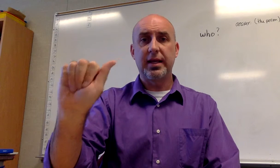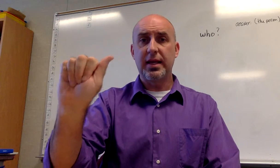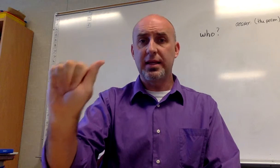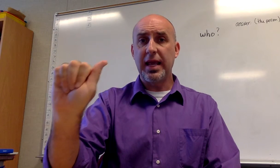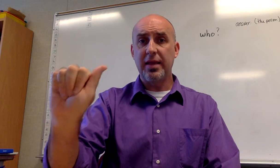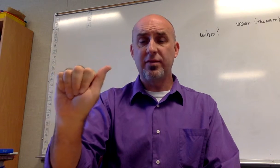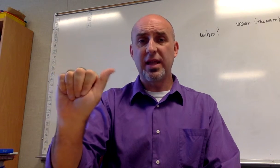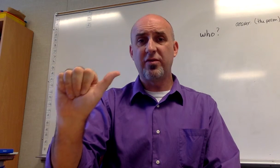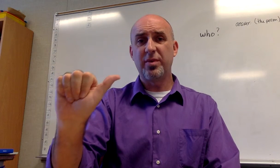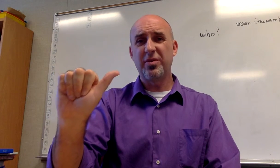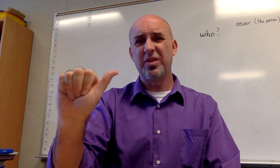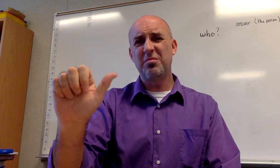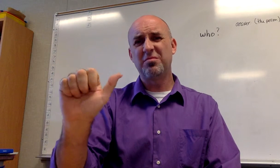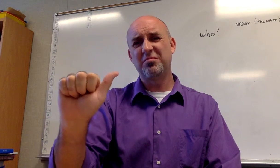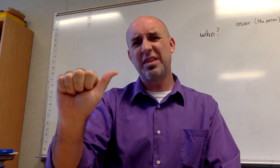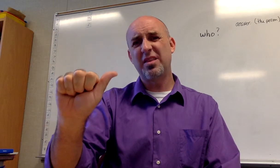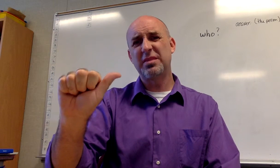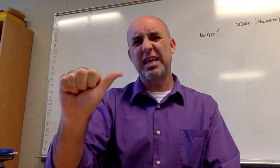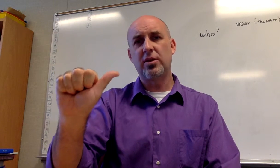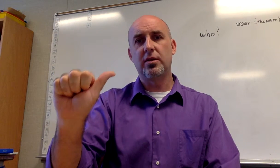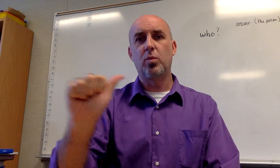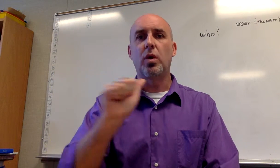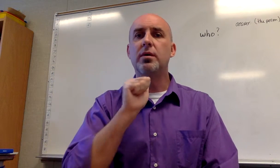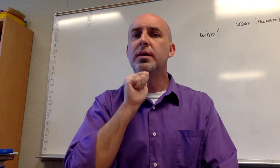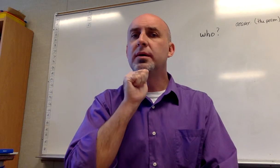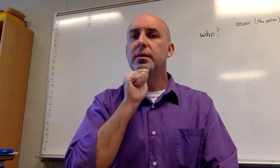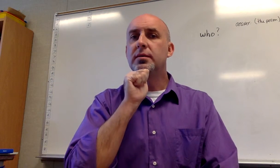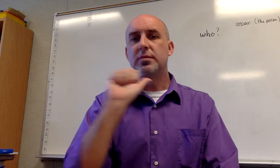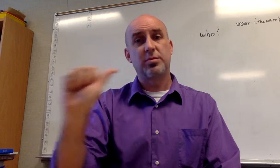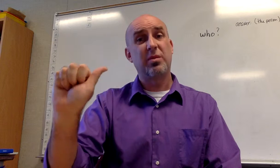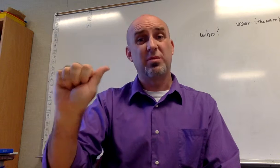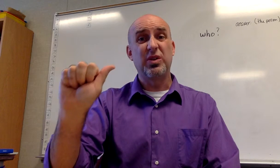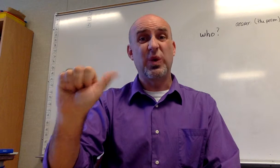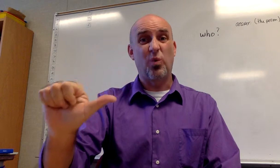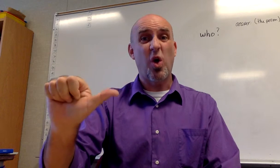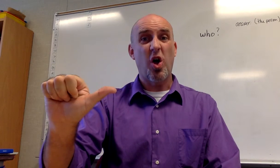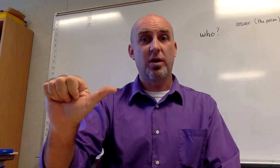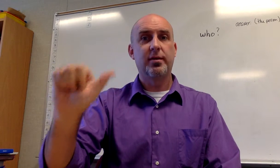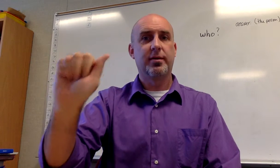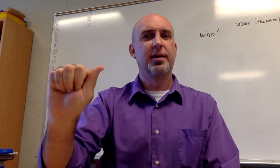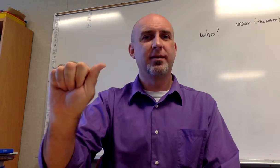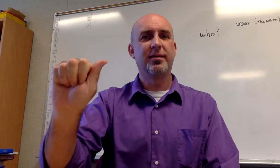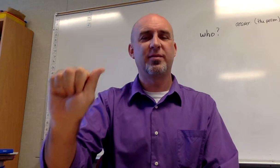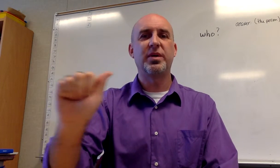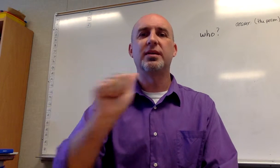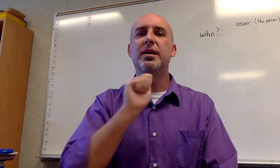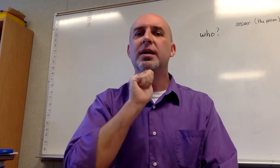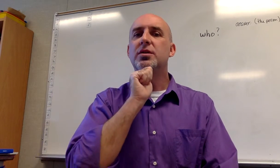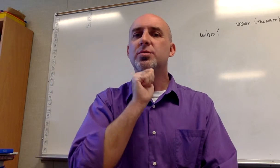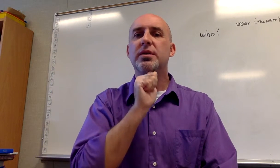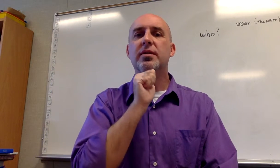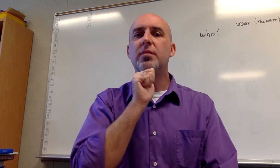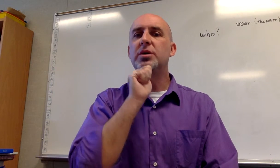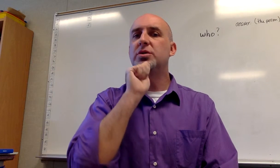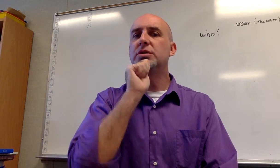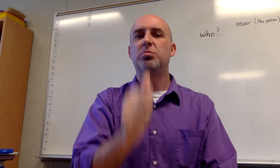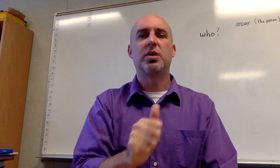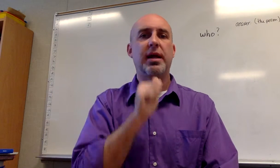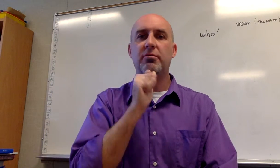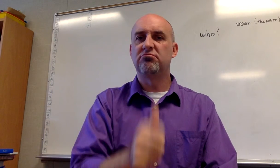an A for the alphabet thumb. My thumb is out a little more. It's probably me doing it wrong. But just put the thumb under your chin, pull it out,